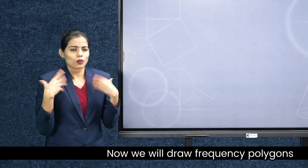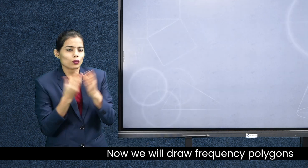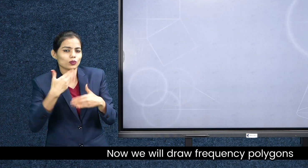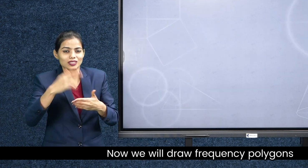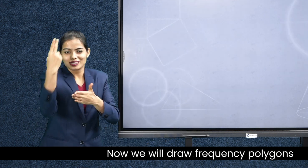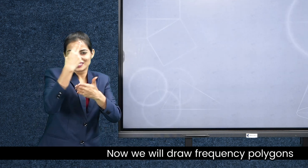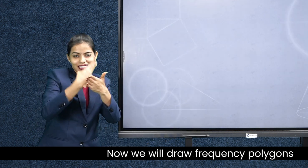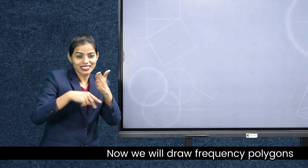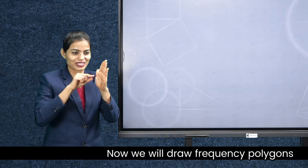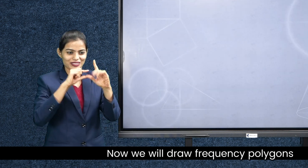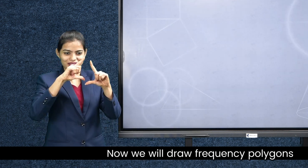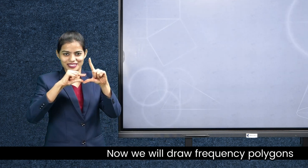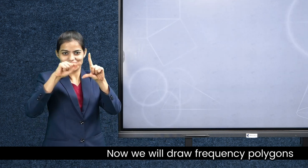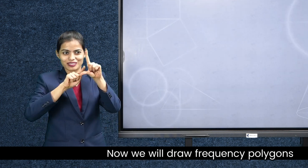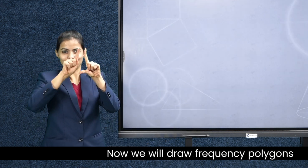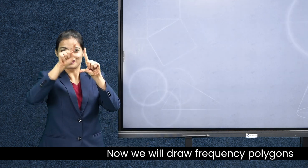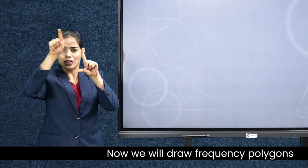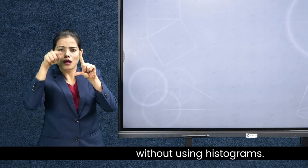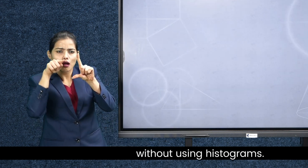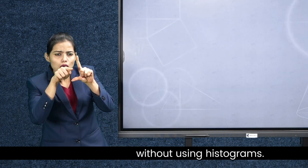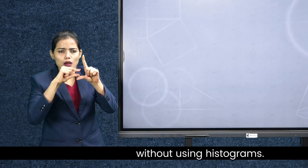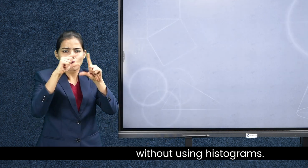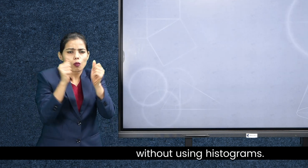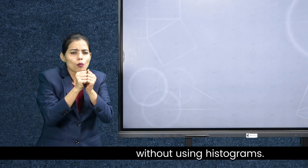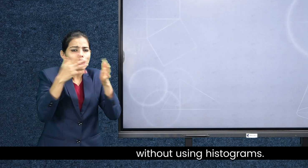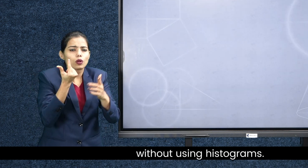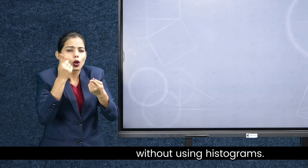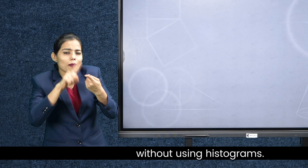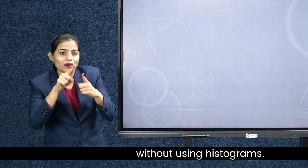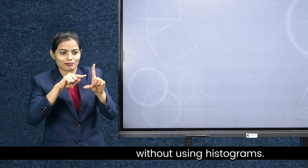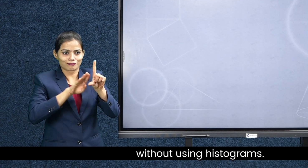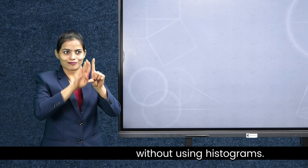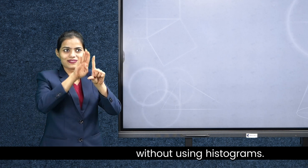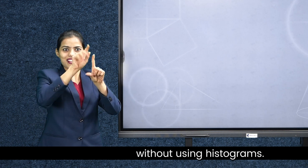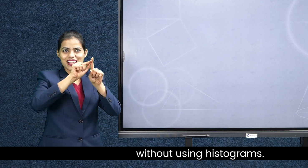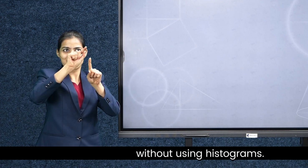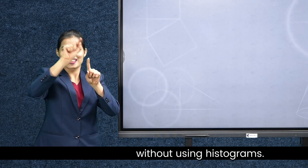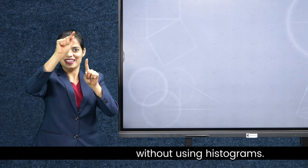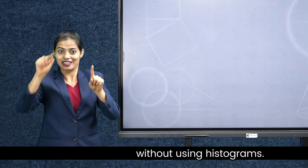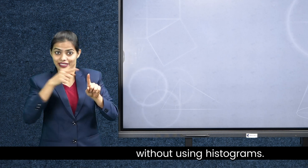Now, we will draw frequency polygons without using histograms.